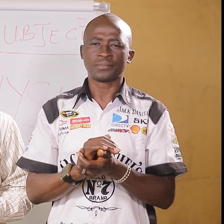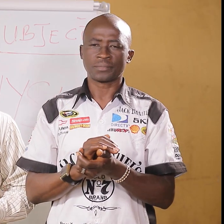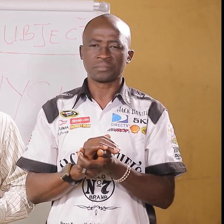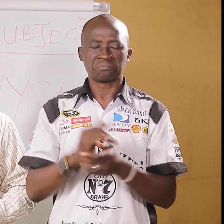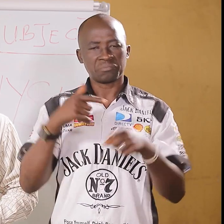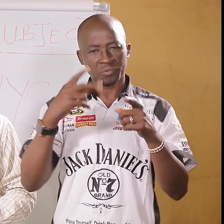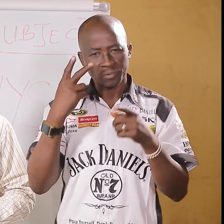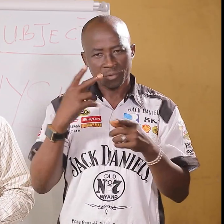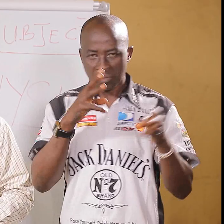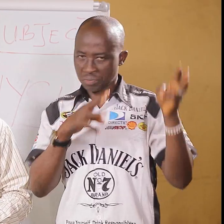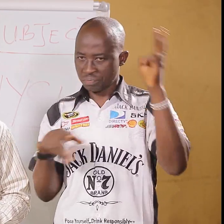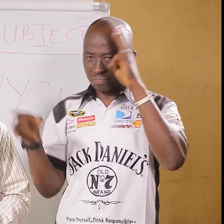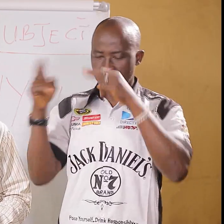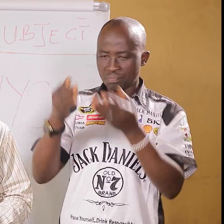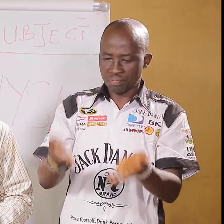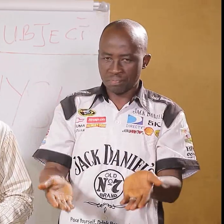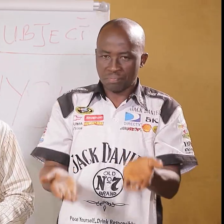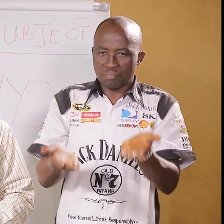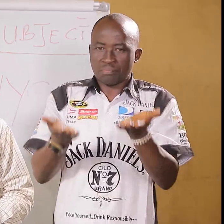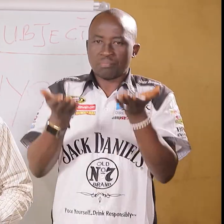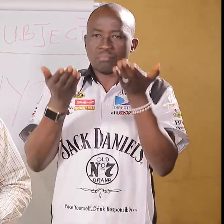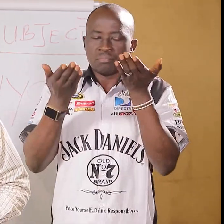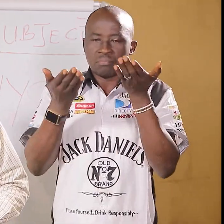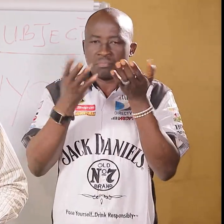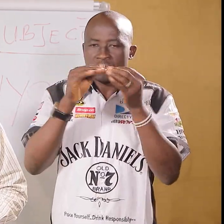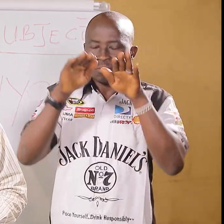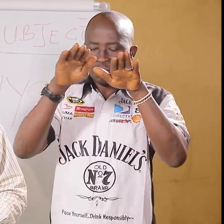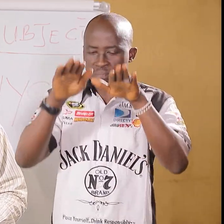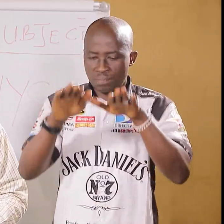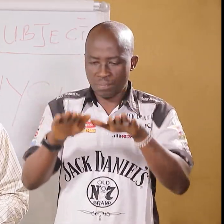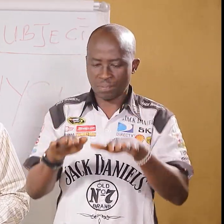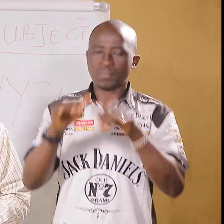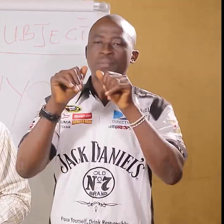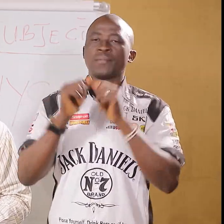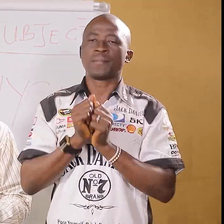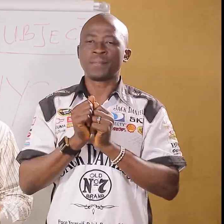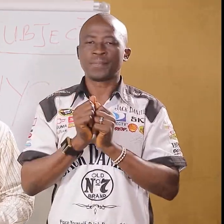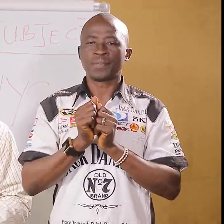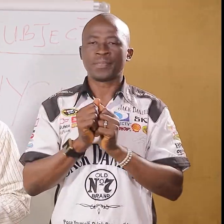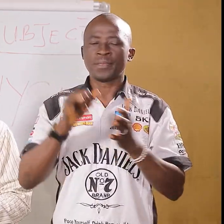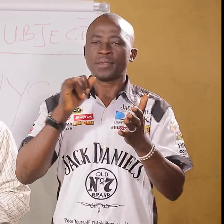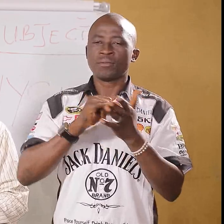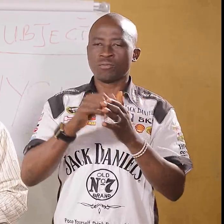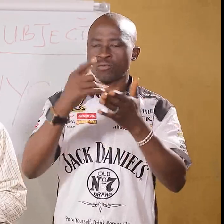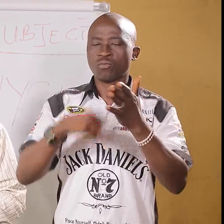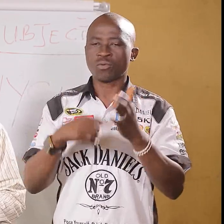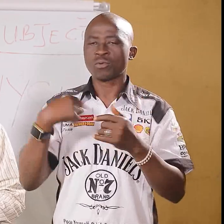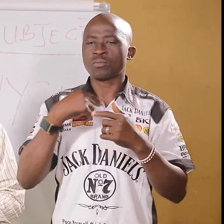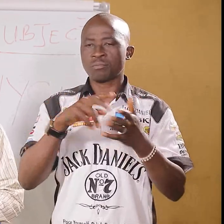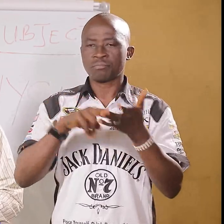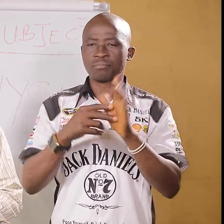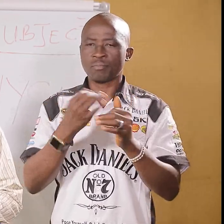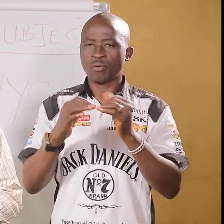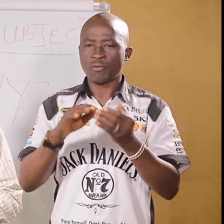Let's say a wave rises up, then suddenly it falls down. Is what we refer to as